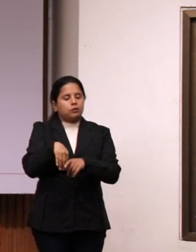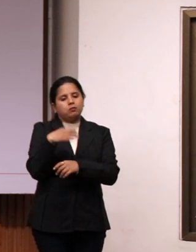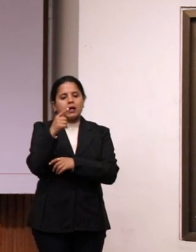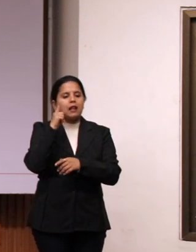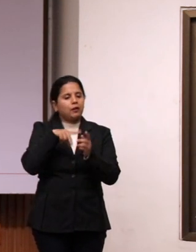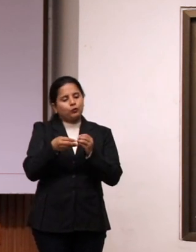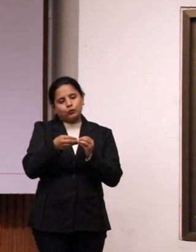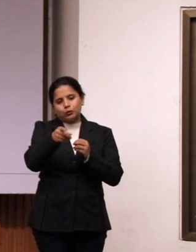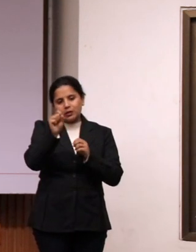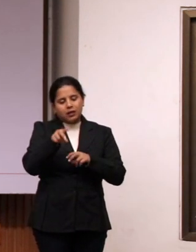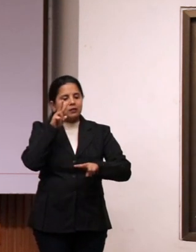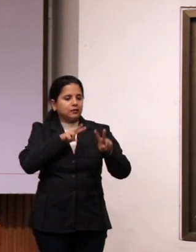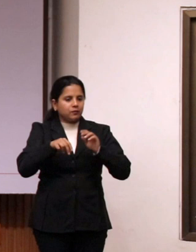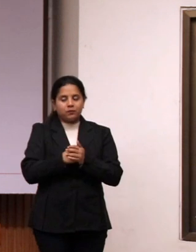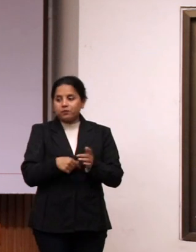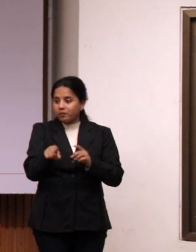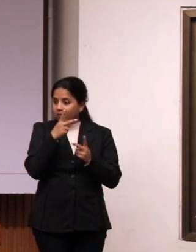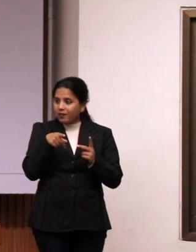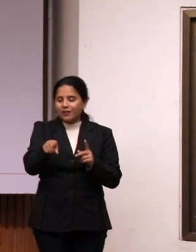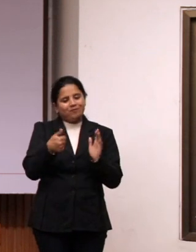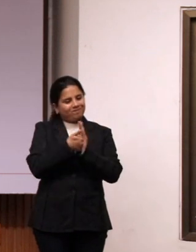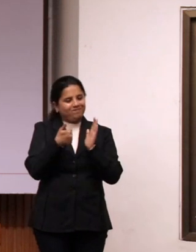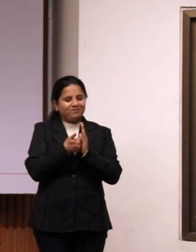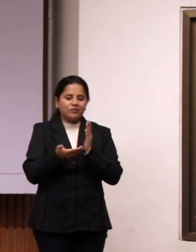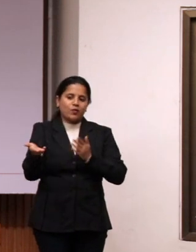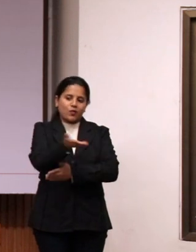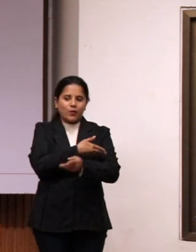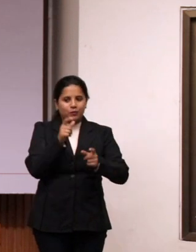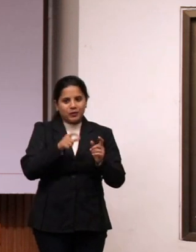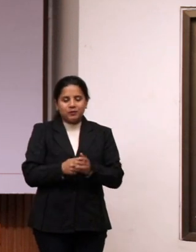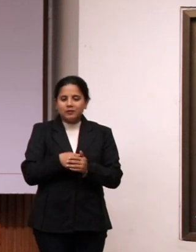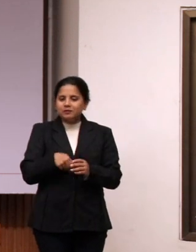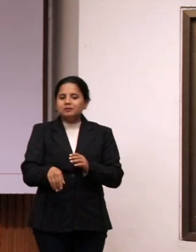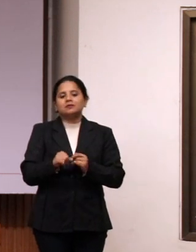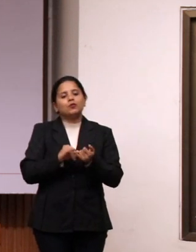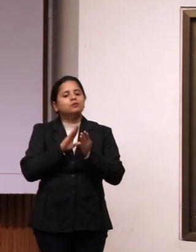get very soon. And do subscribe our Twitter and social media.